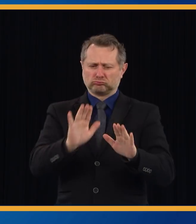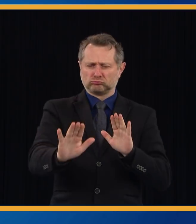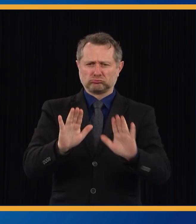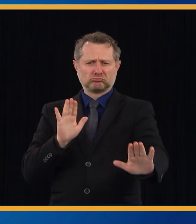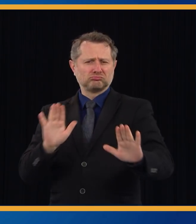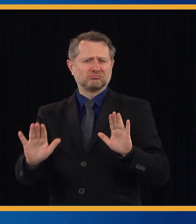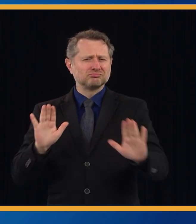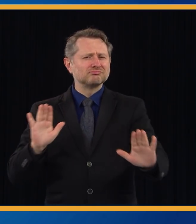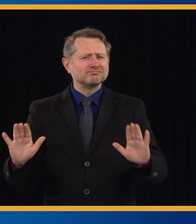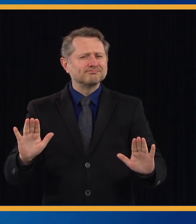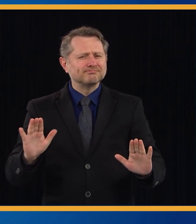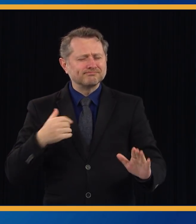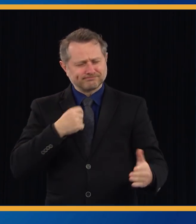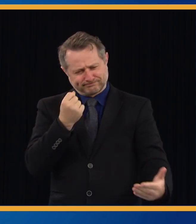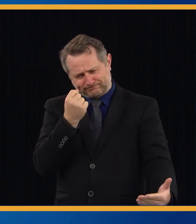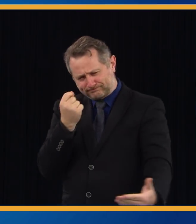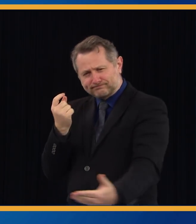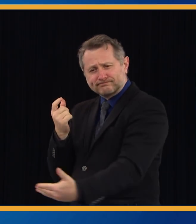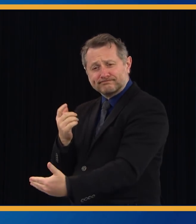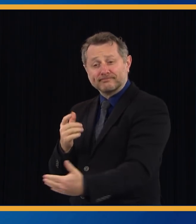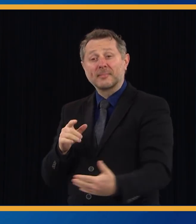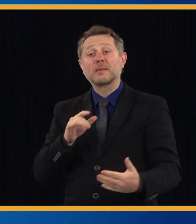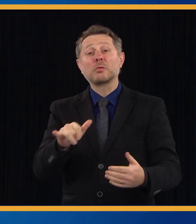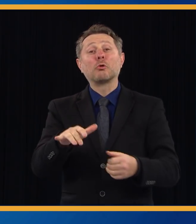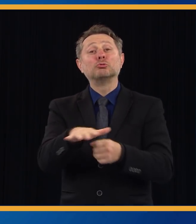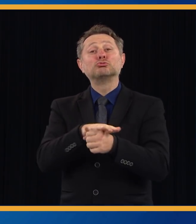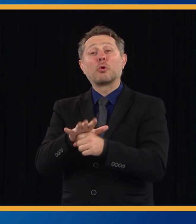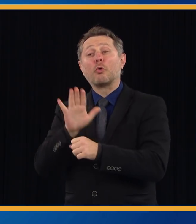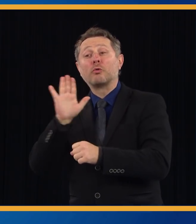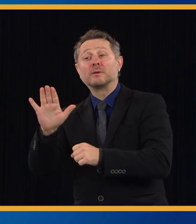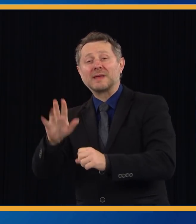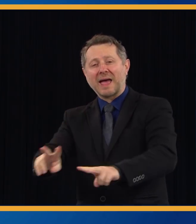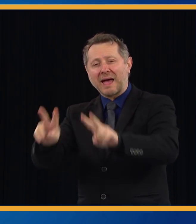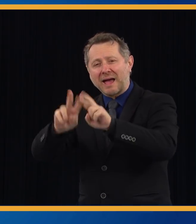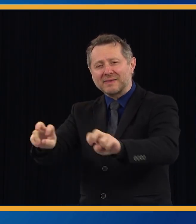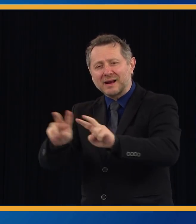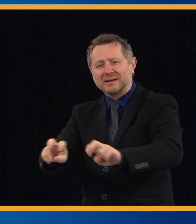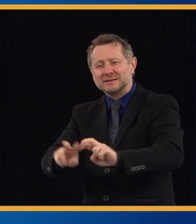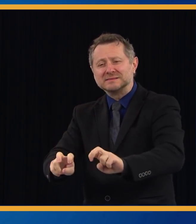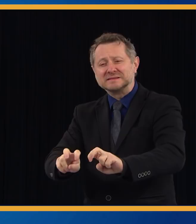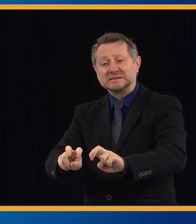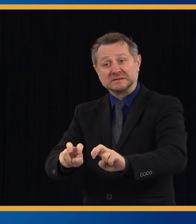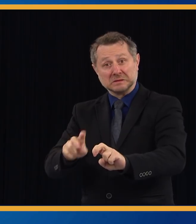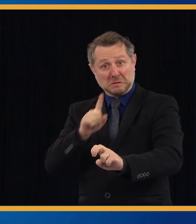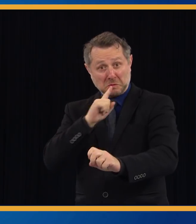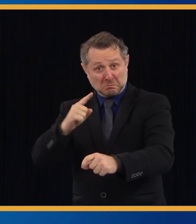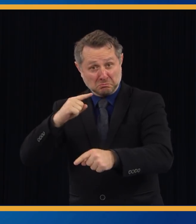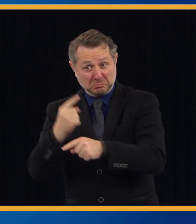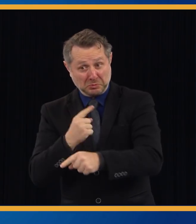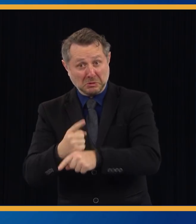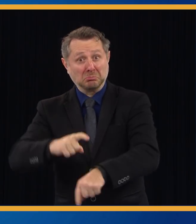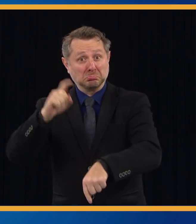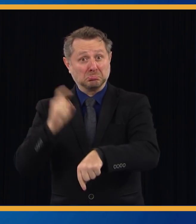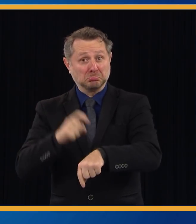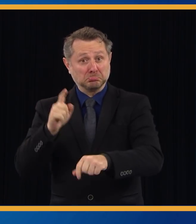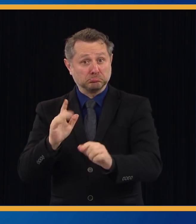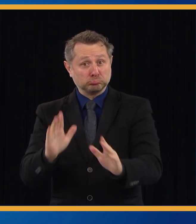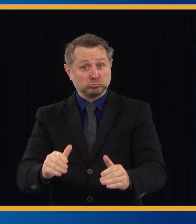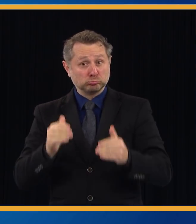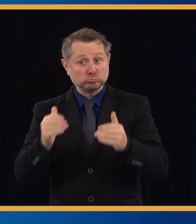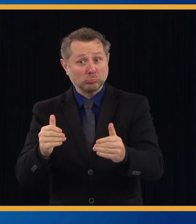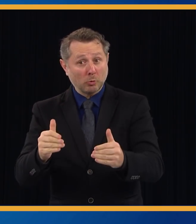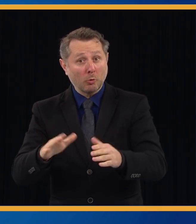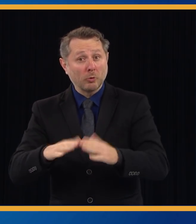works. But look at the regional analysis, make a determination, and then monitor whatever you